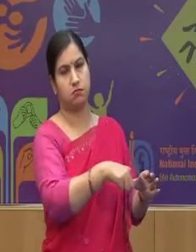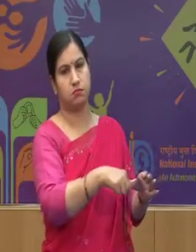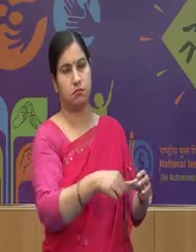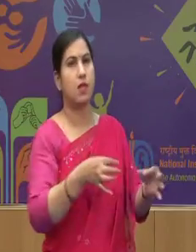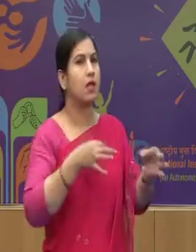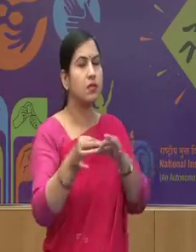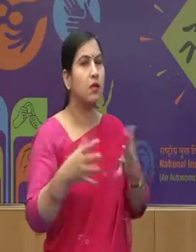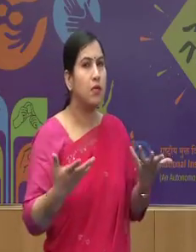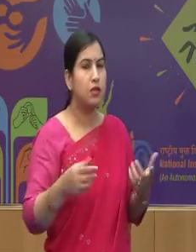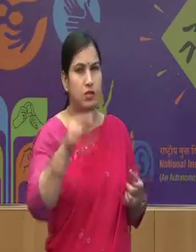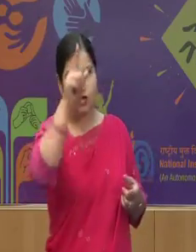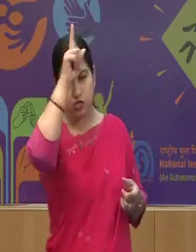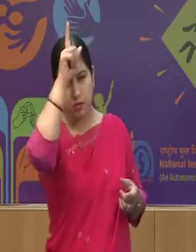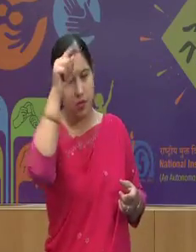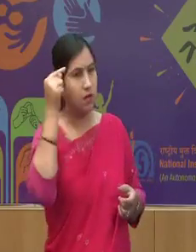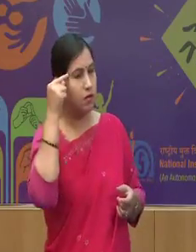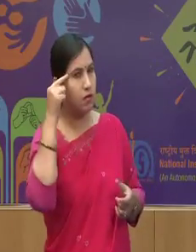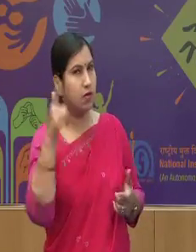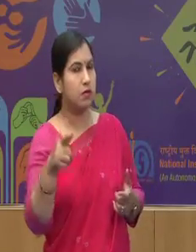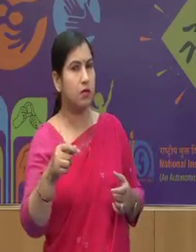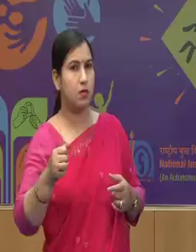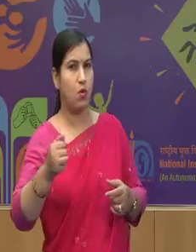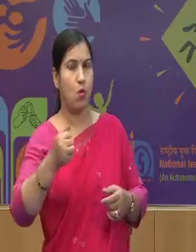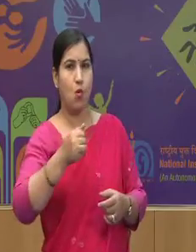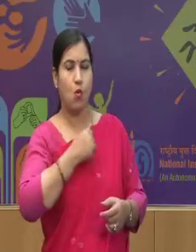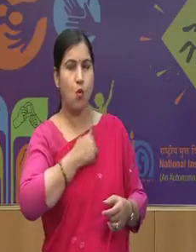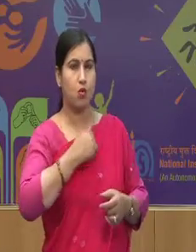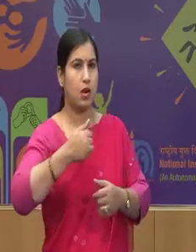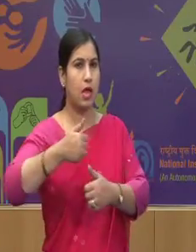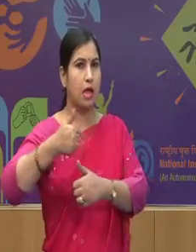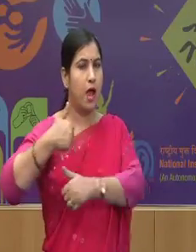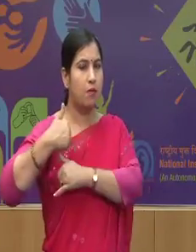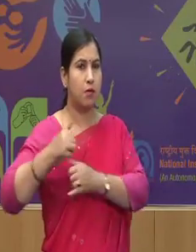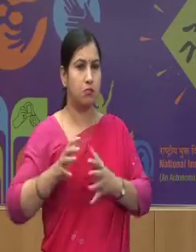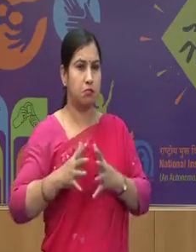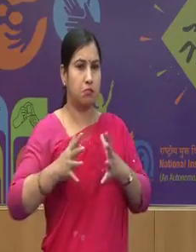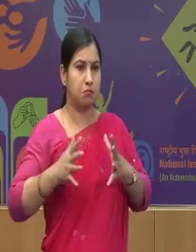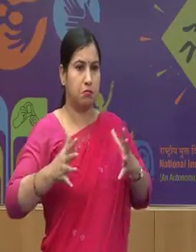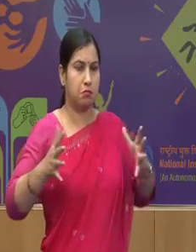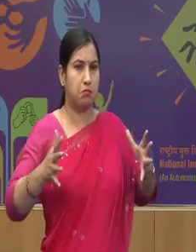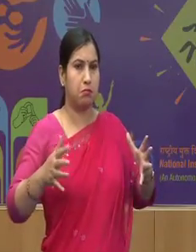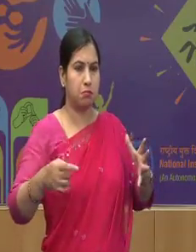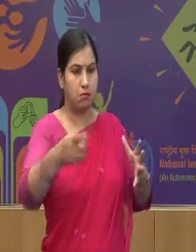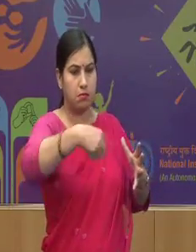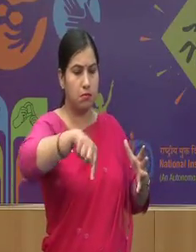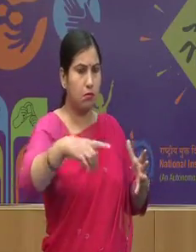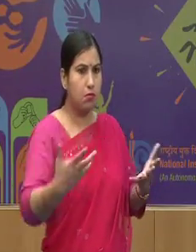For example, Germany increased her army many times, and when a civil